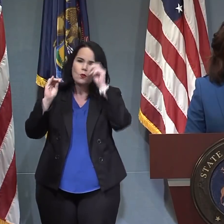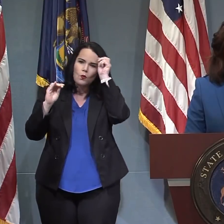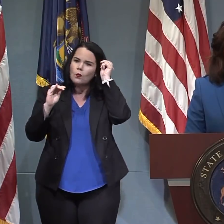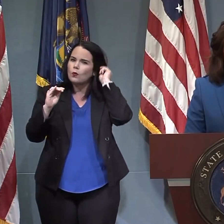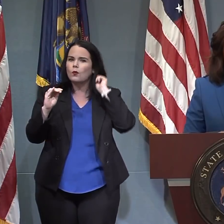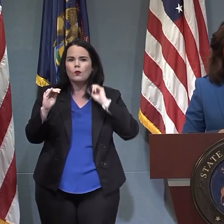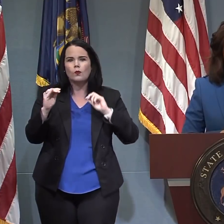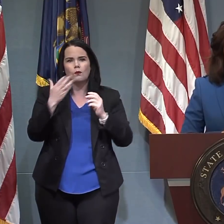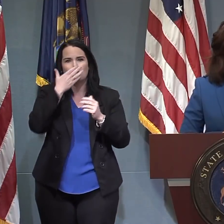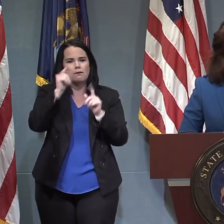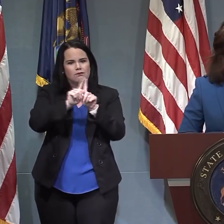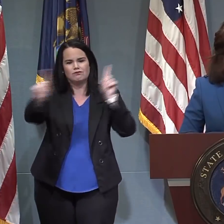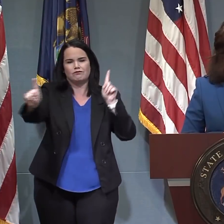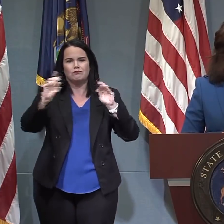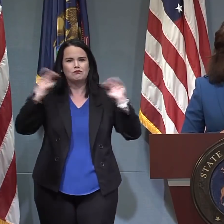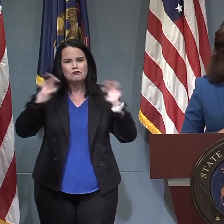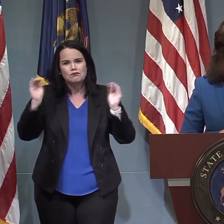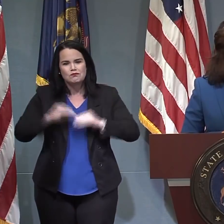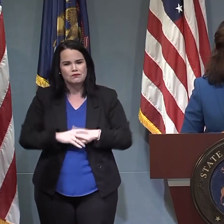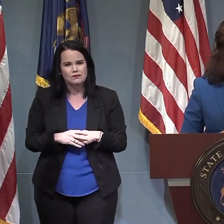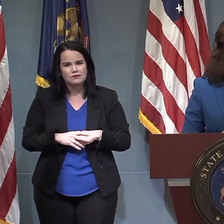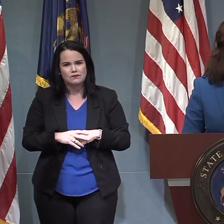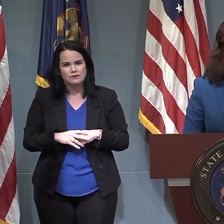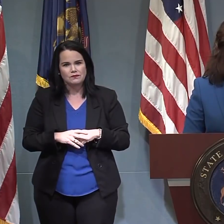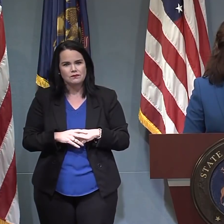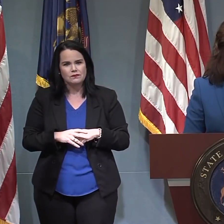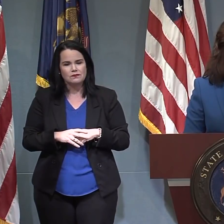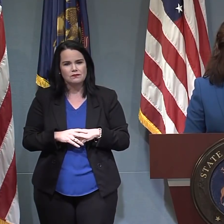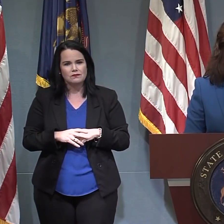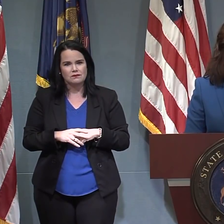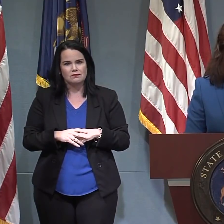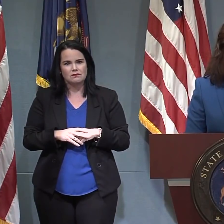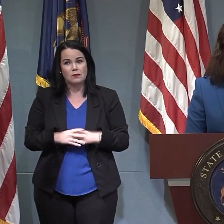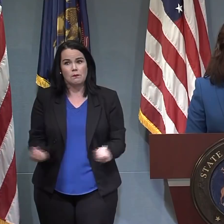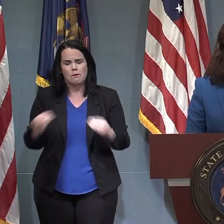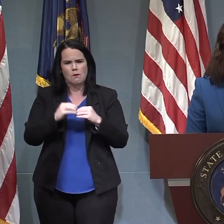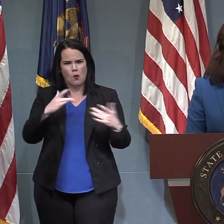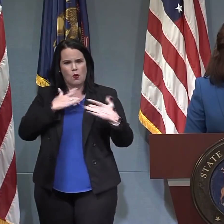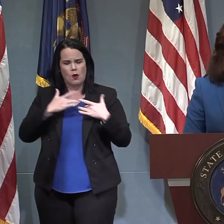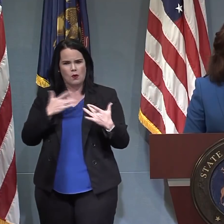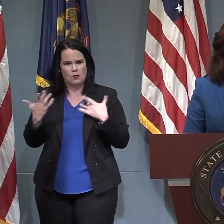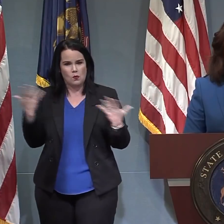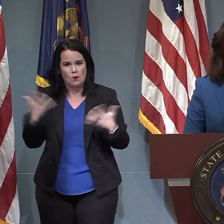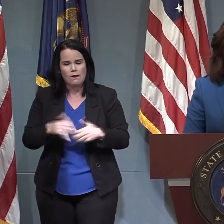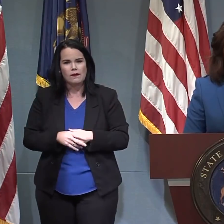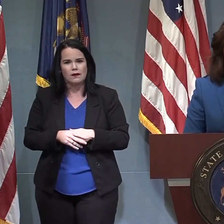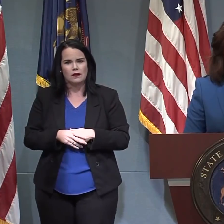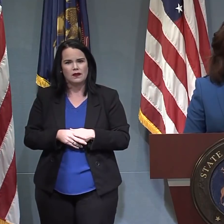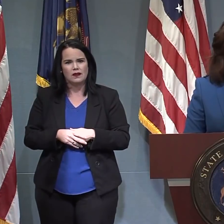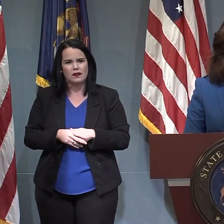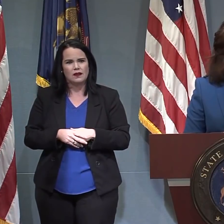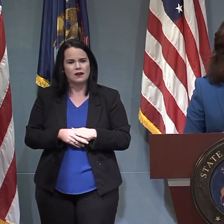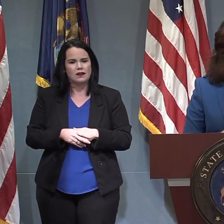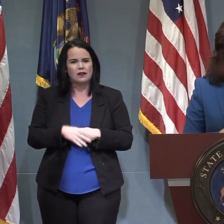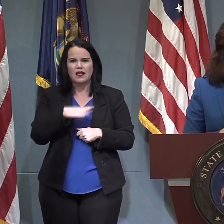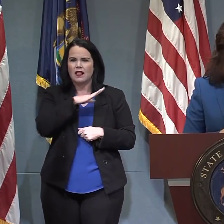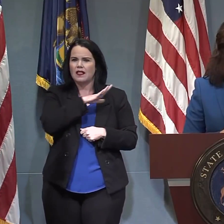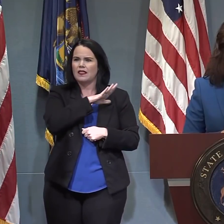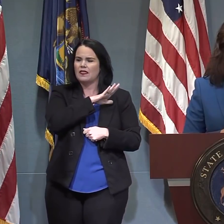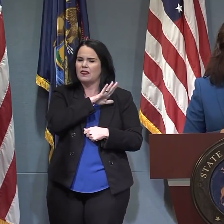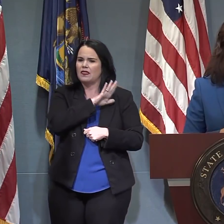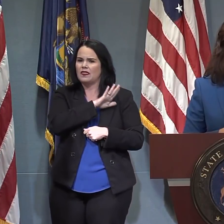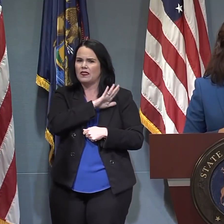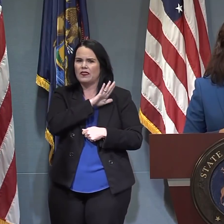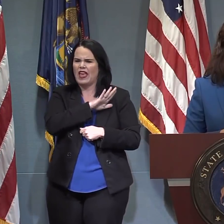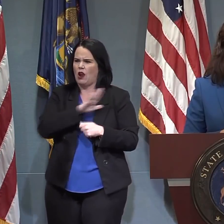best practices. And I'm increasingly concerned about the violent nature of the